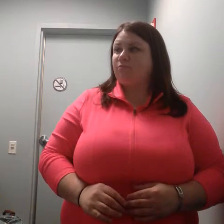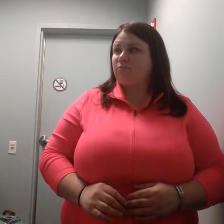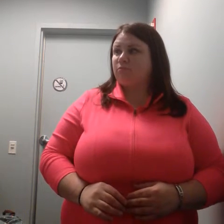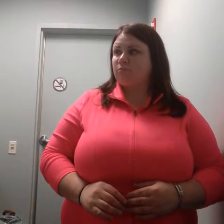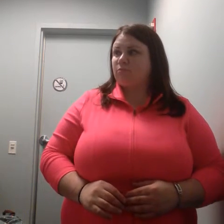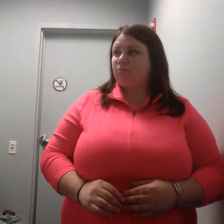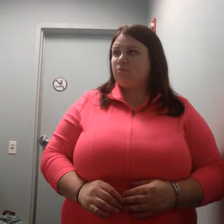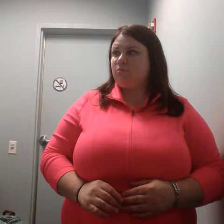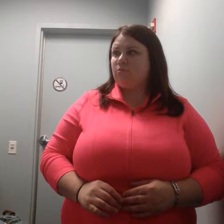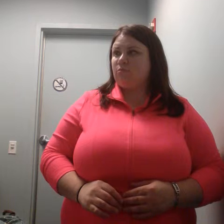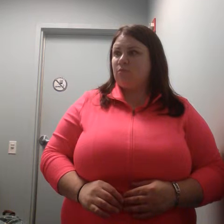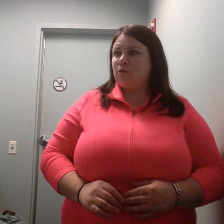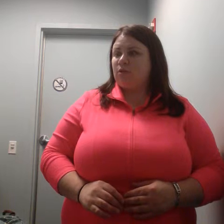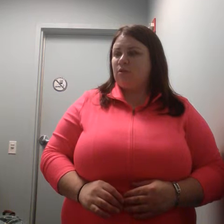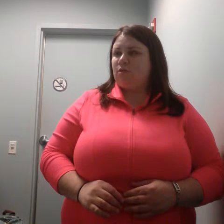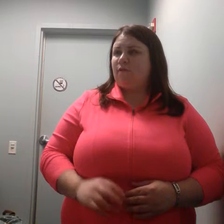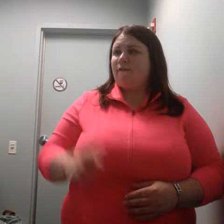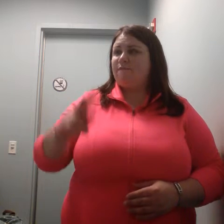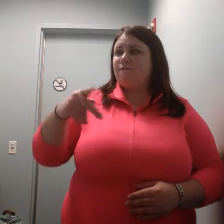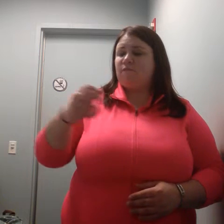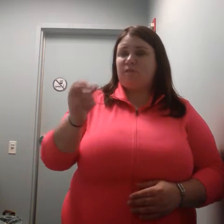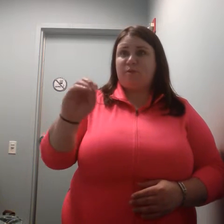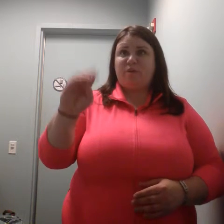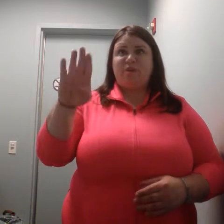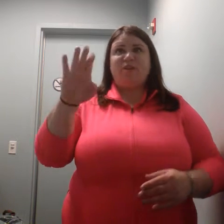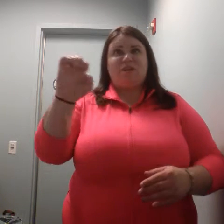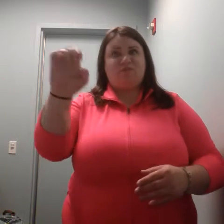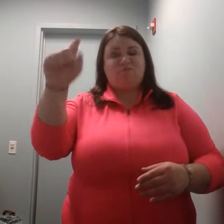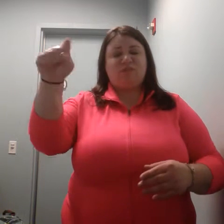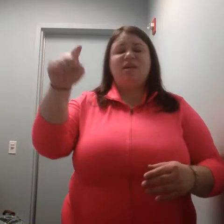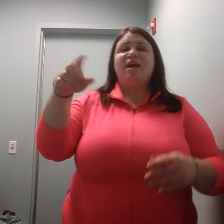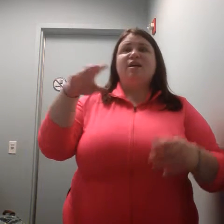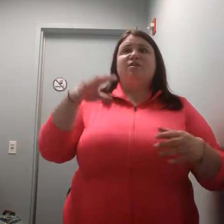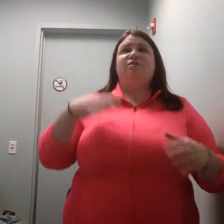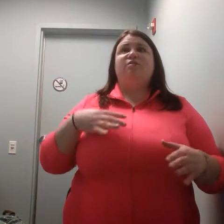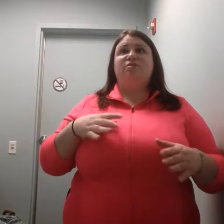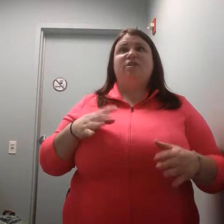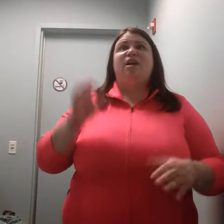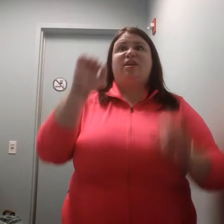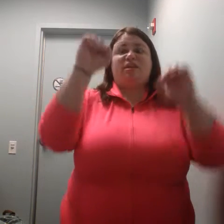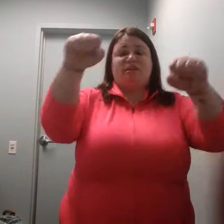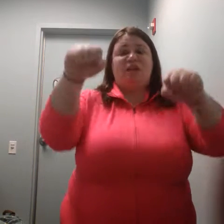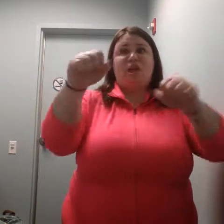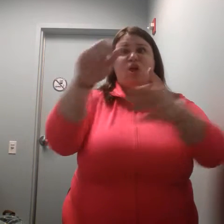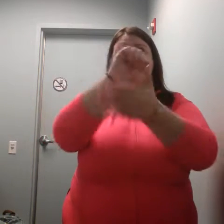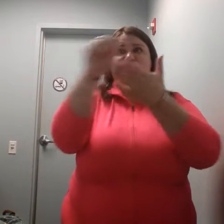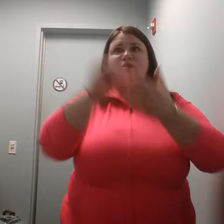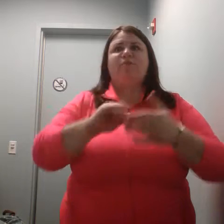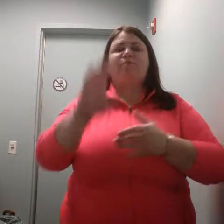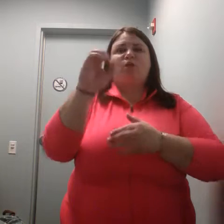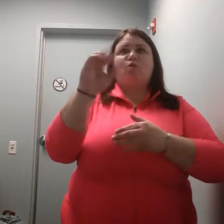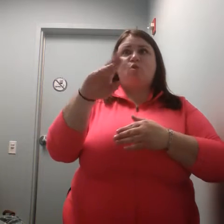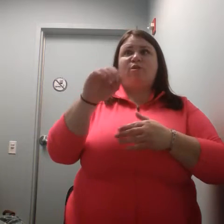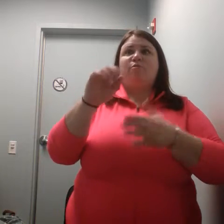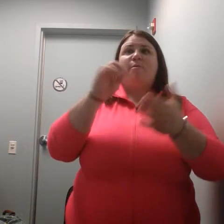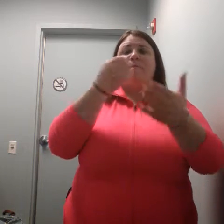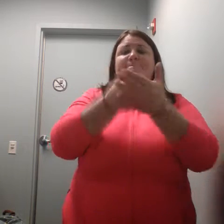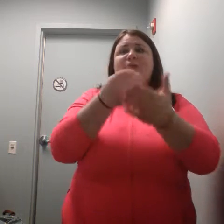Yes. Phoebe, it turns out, is a very talented writer, and Corey is going to buy her first book. Corey reads that book, and he decides he loves it.